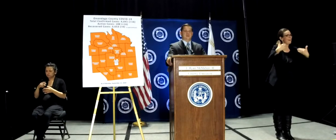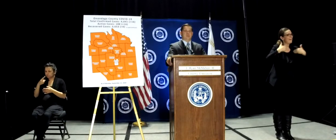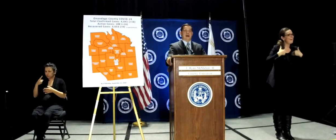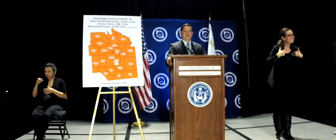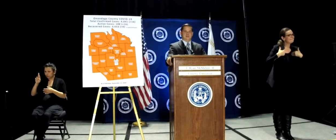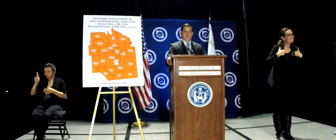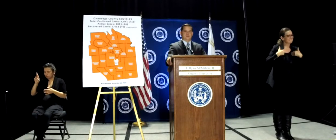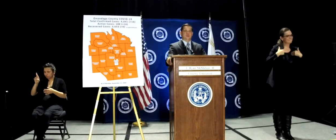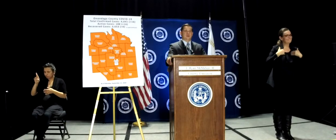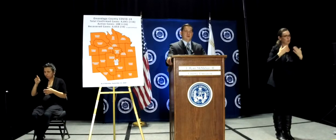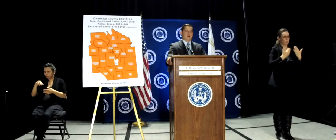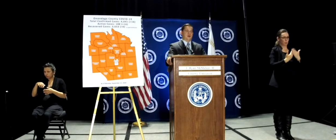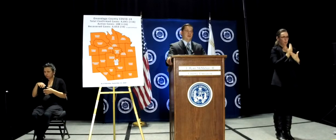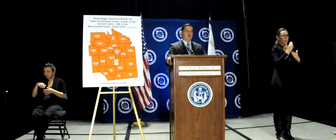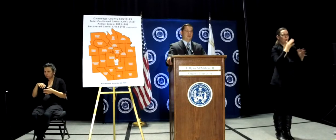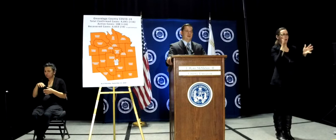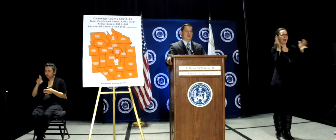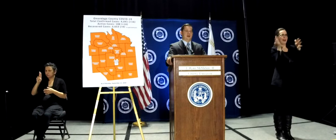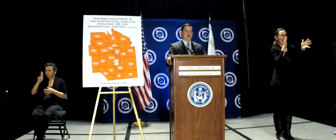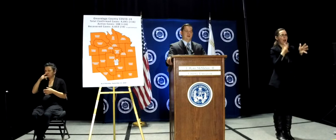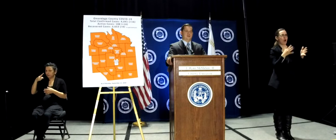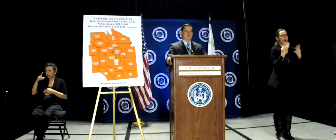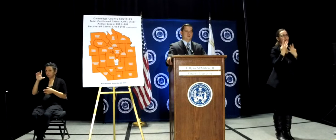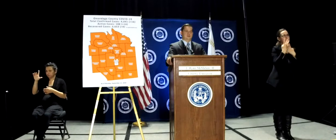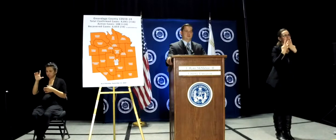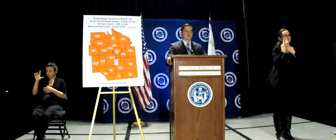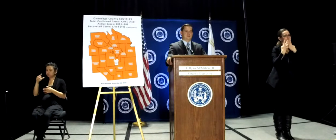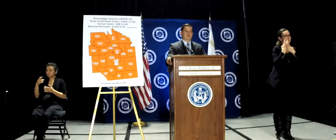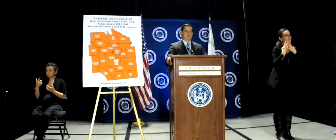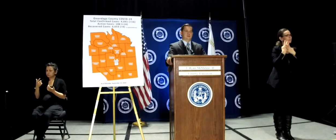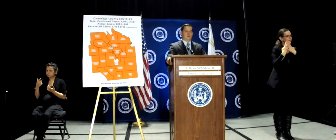is positive. And again,